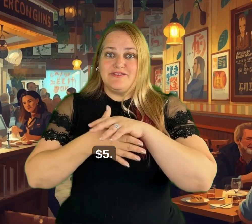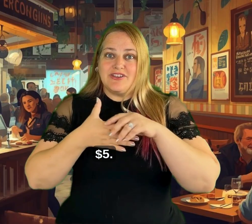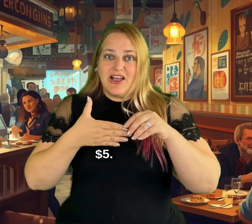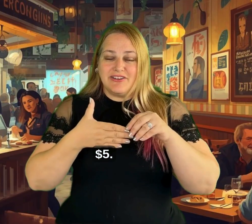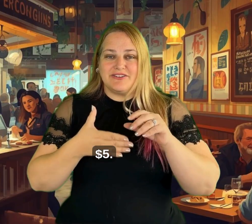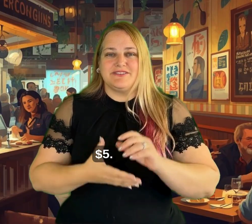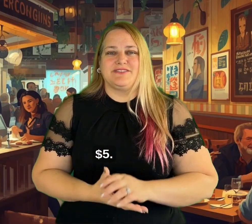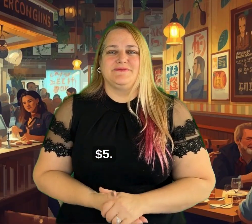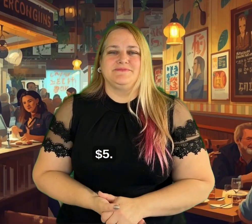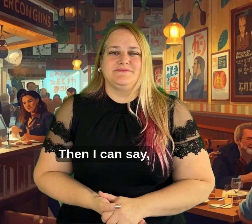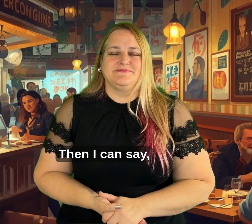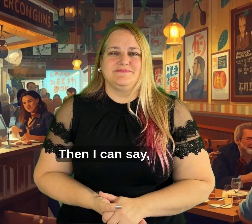$5.